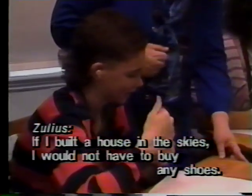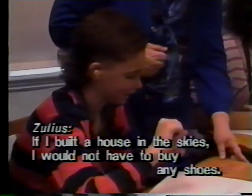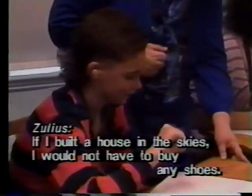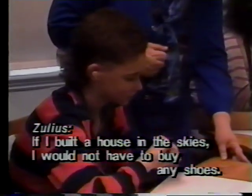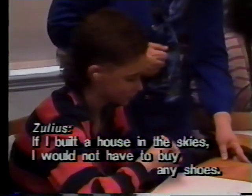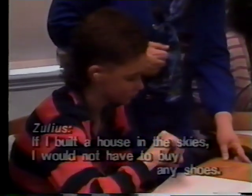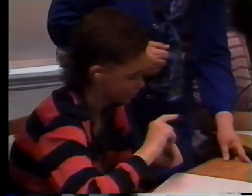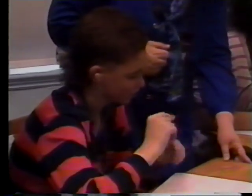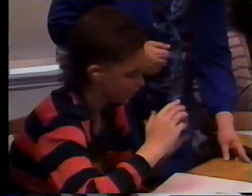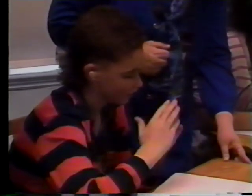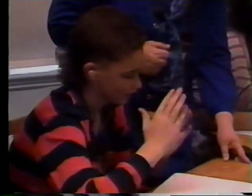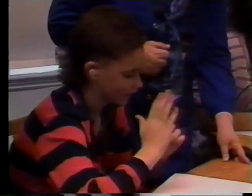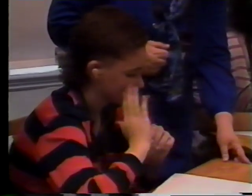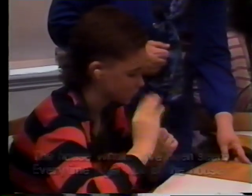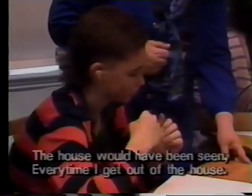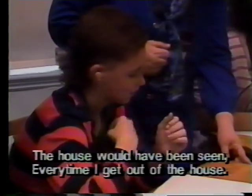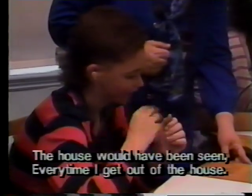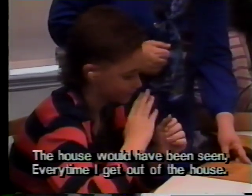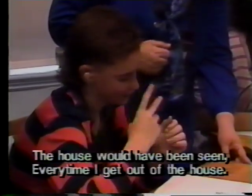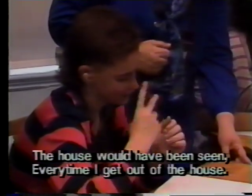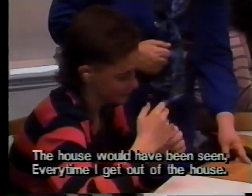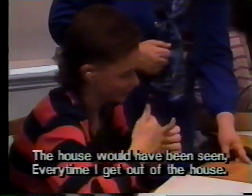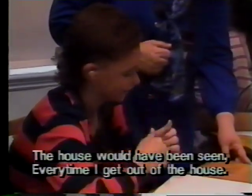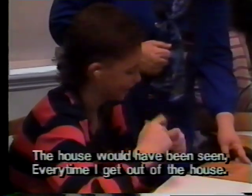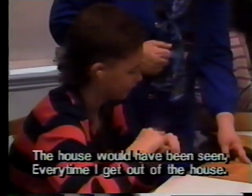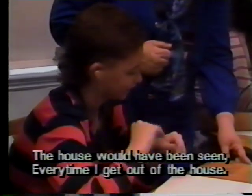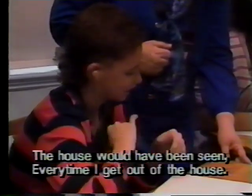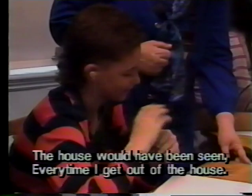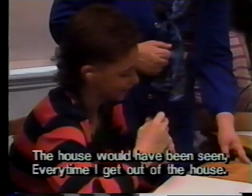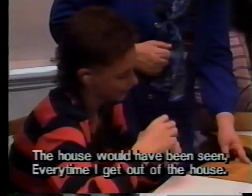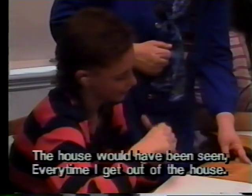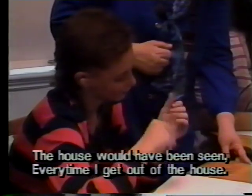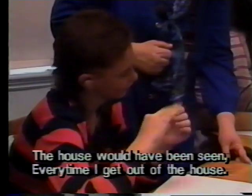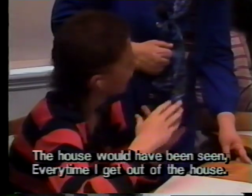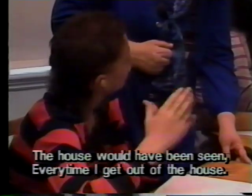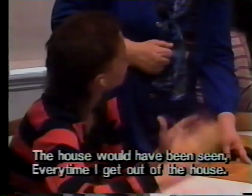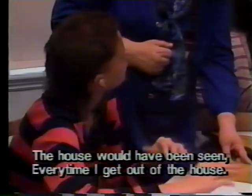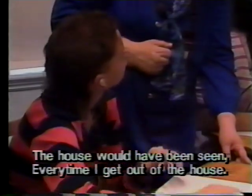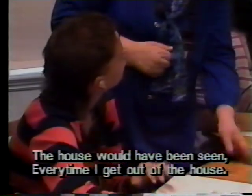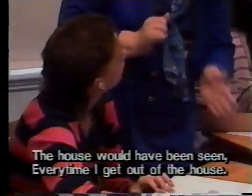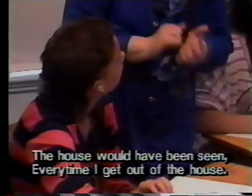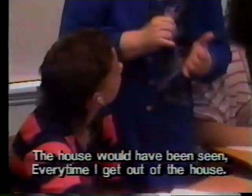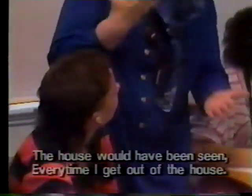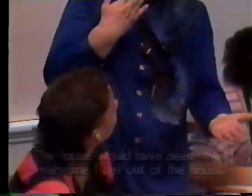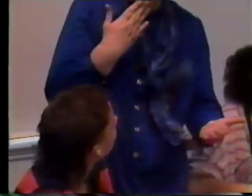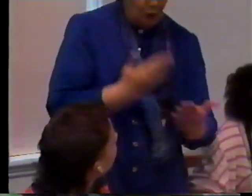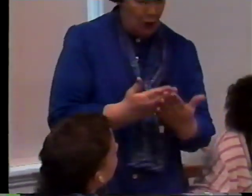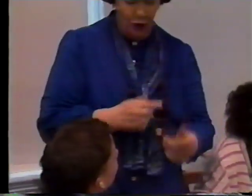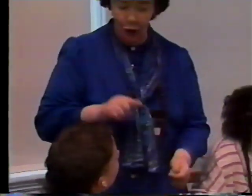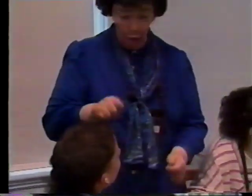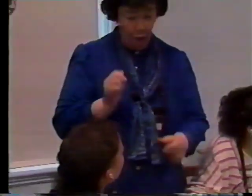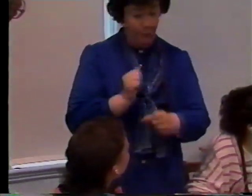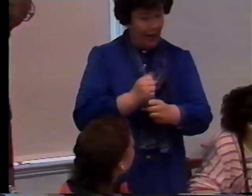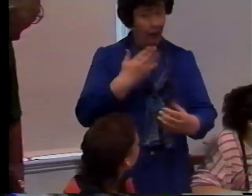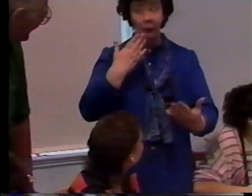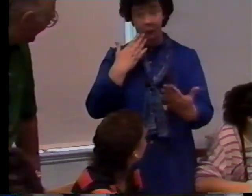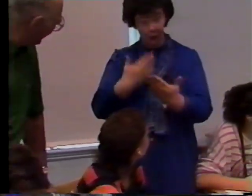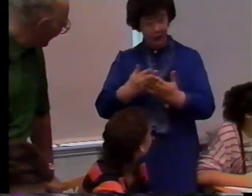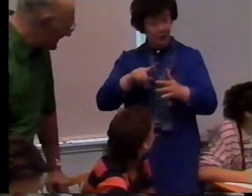any shoes. The house will have been clean every time I get out of the house. That's good. You've made a good